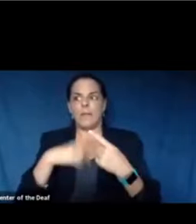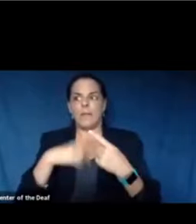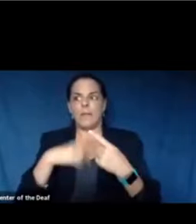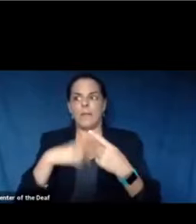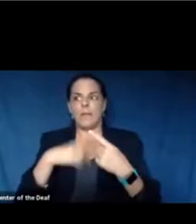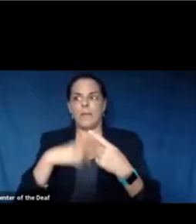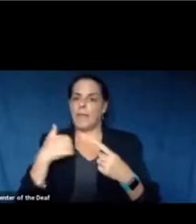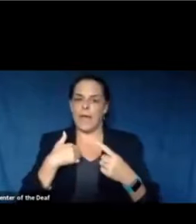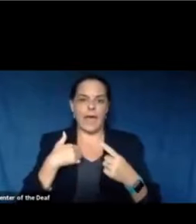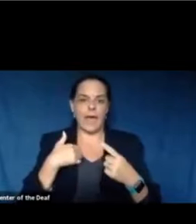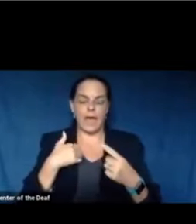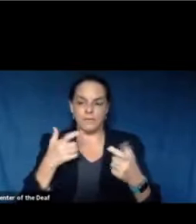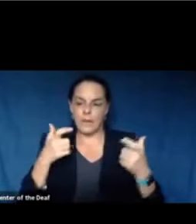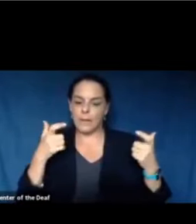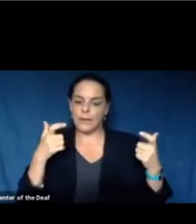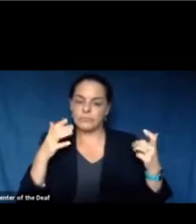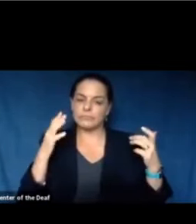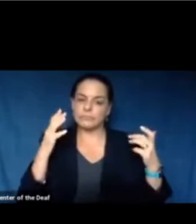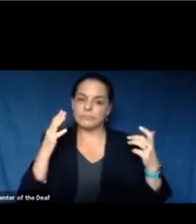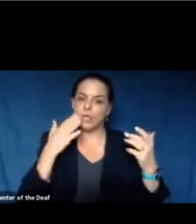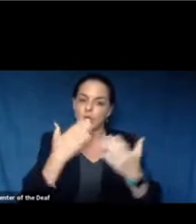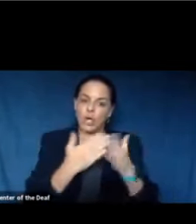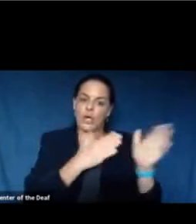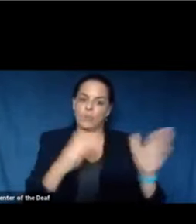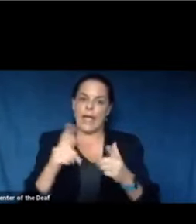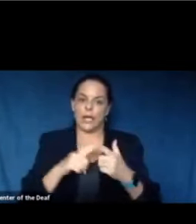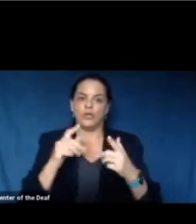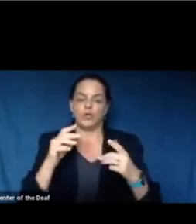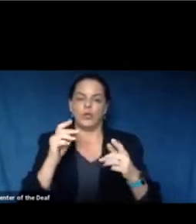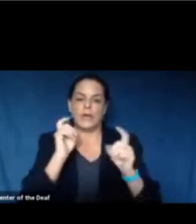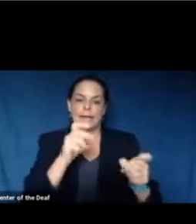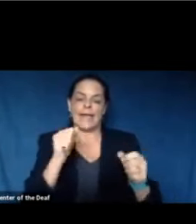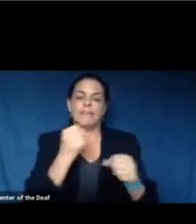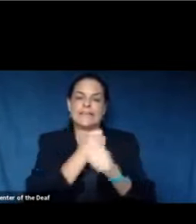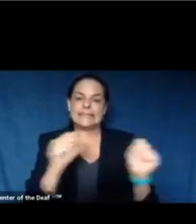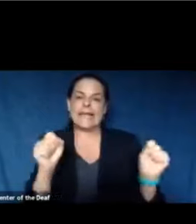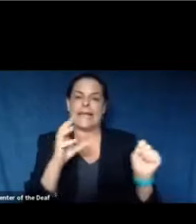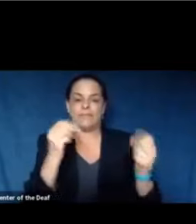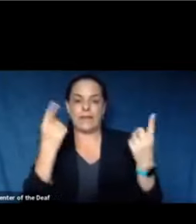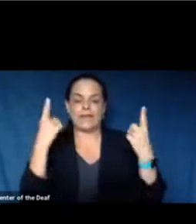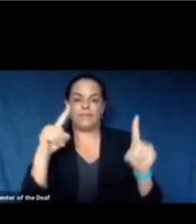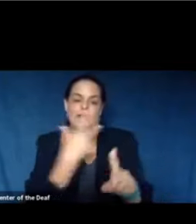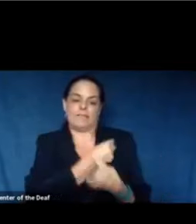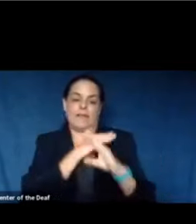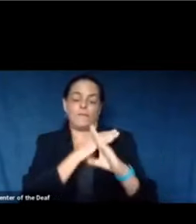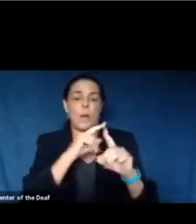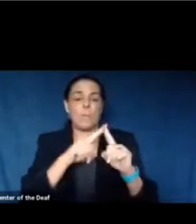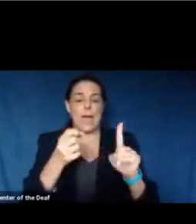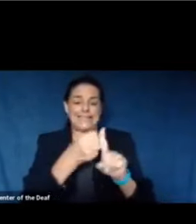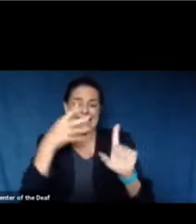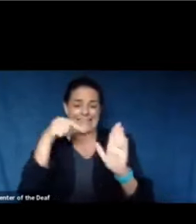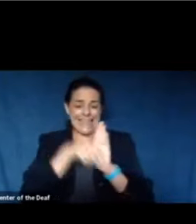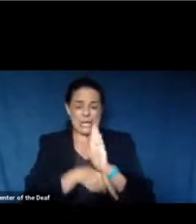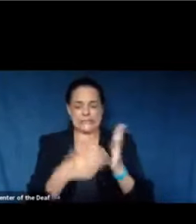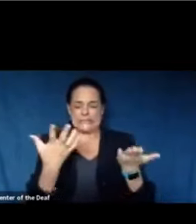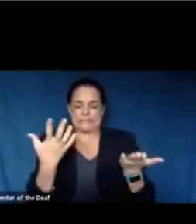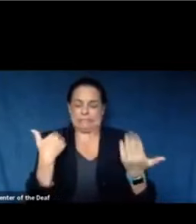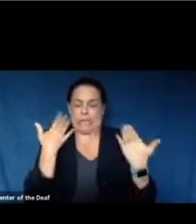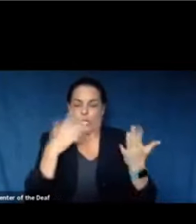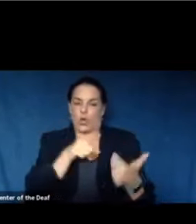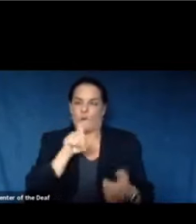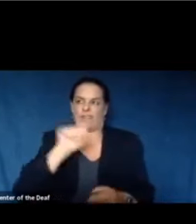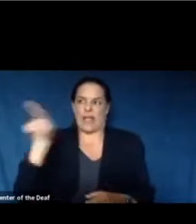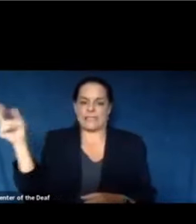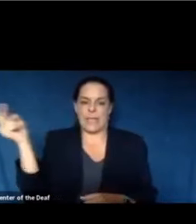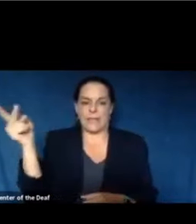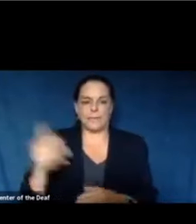safe and effective vaccine. And so, but I can't speak to the level of detail that I think you want here on that topic. Isabel